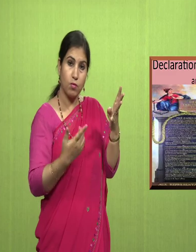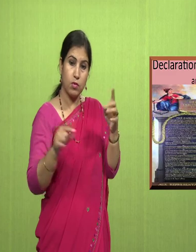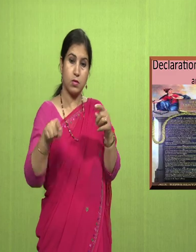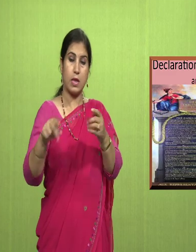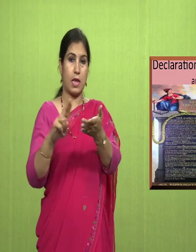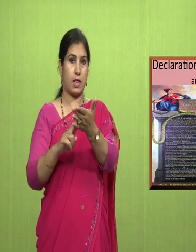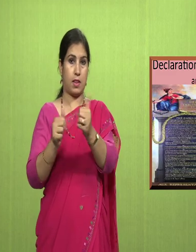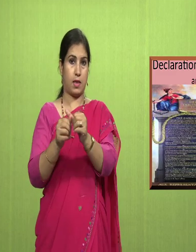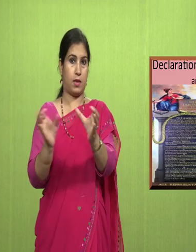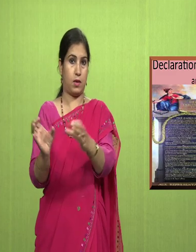National Assembly.